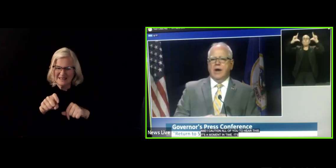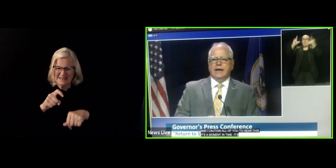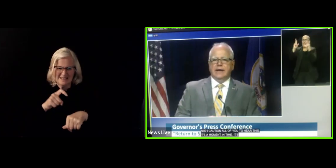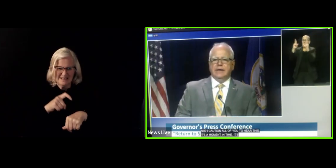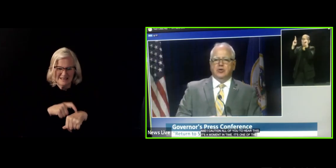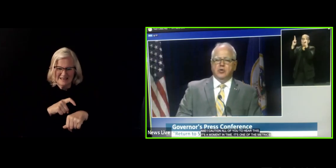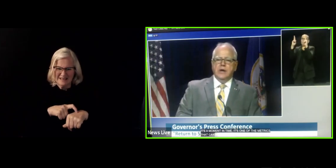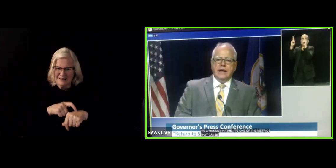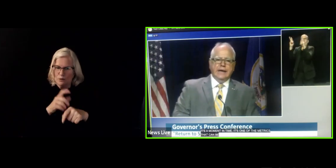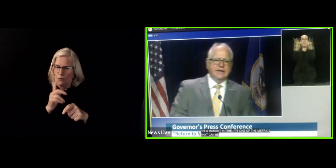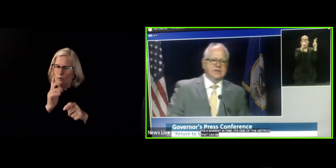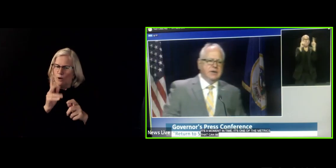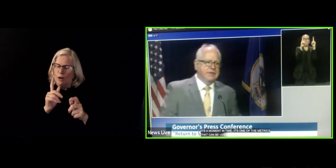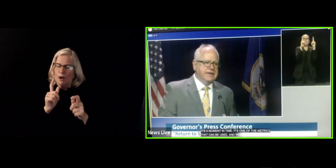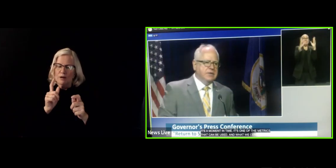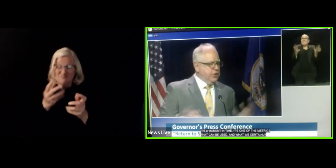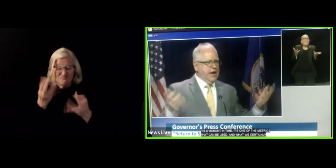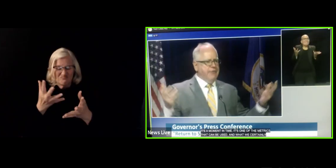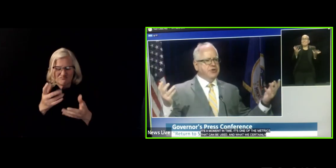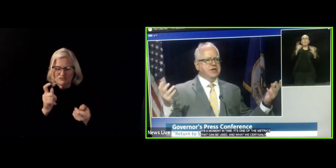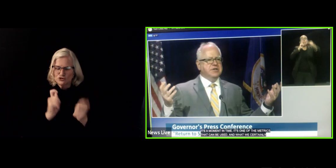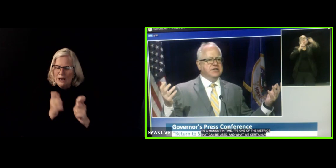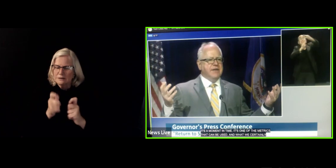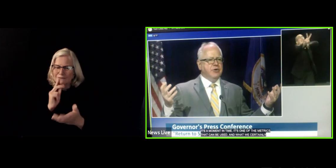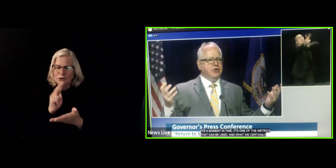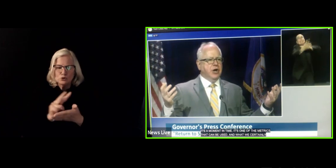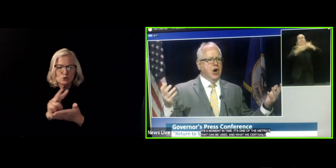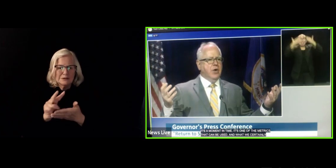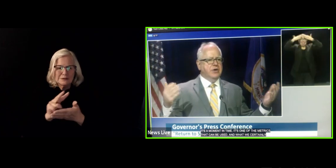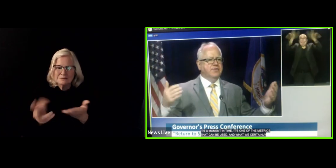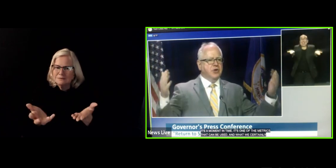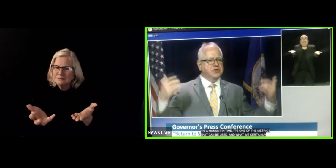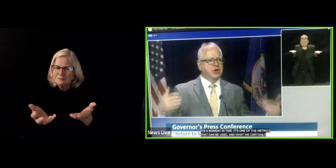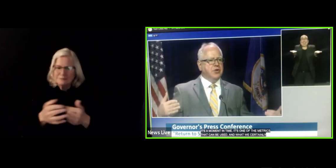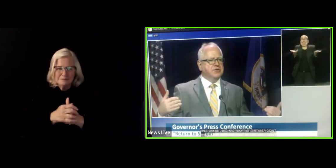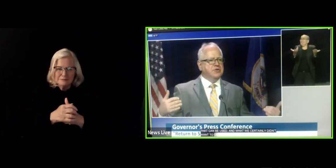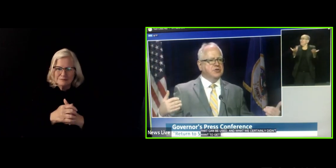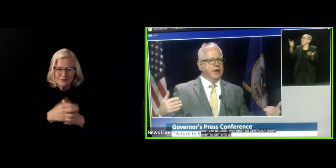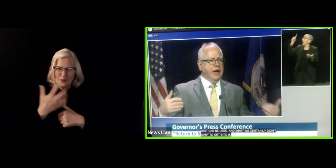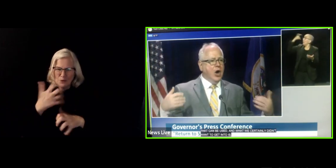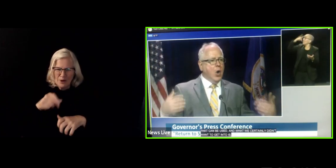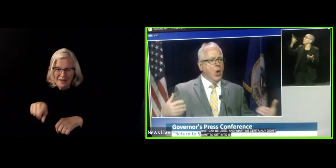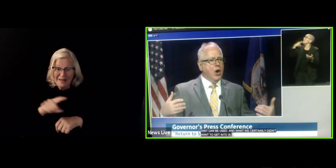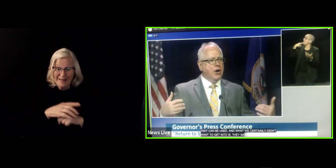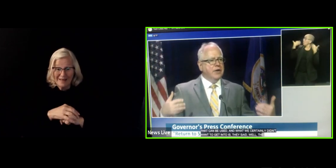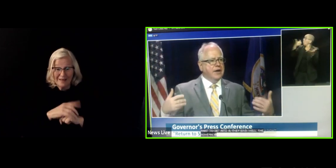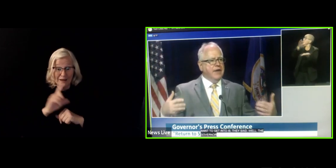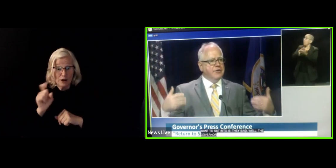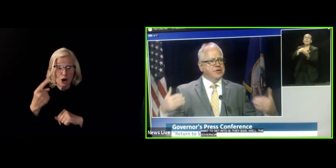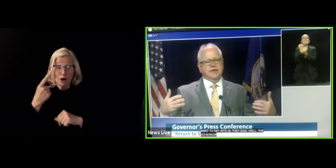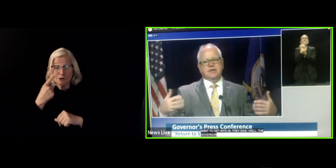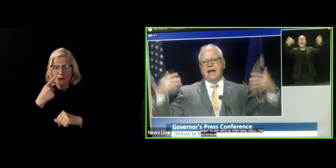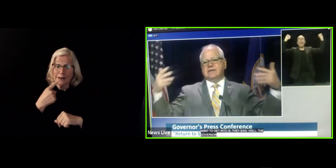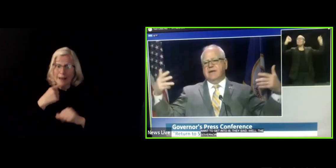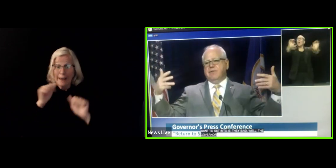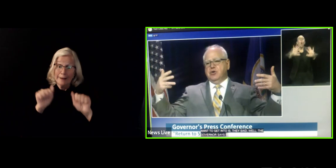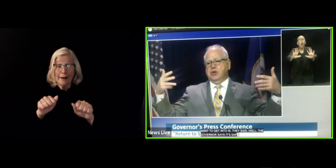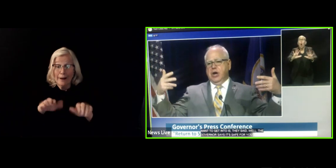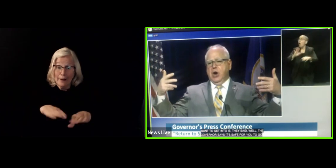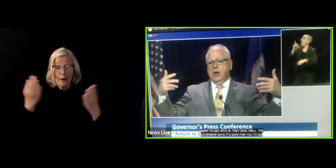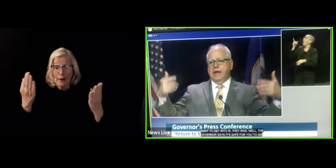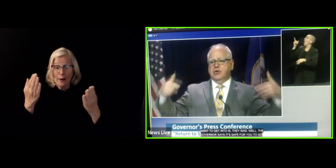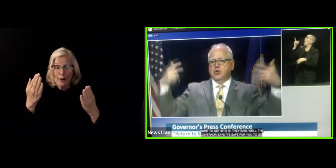want to get into is they said, well, the governor says it's safe for you to go, and you've chosen to go distance learning. Or the governor said it's not safe for